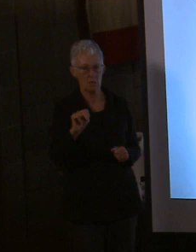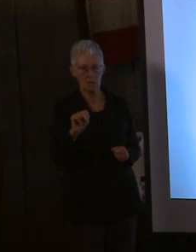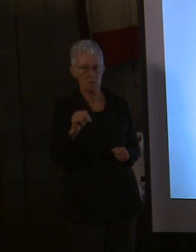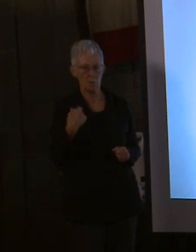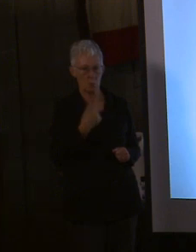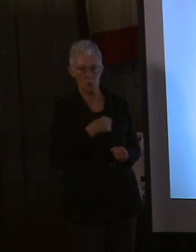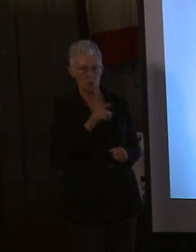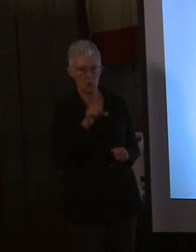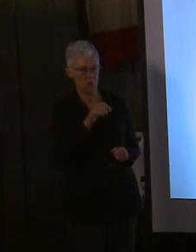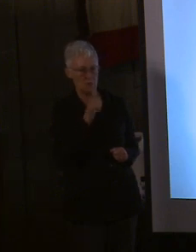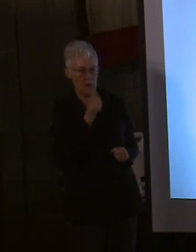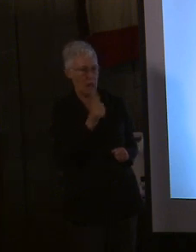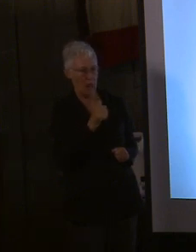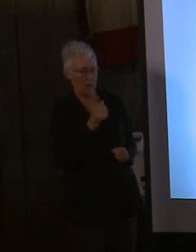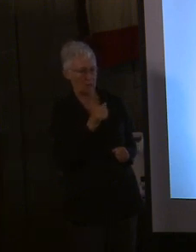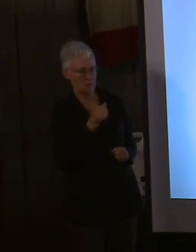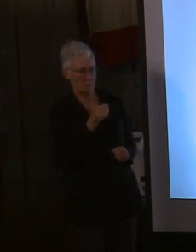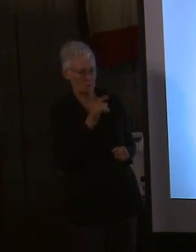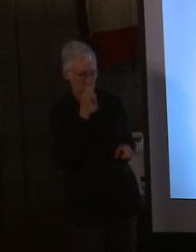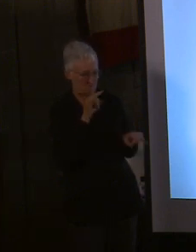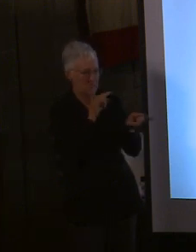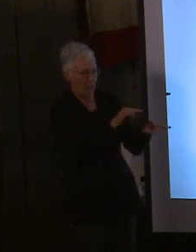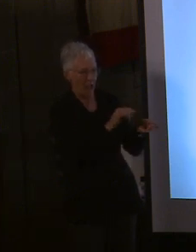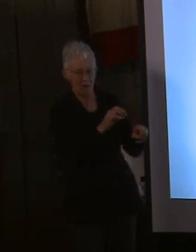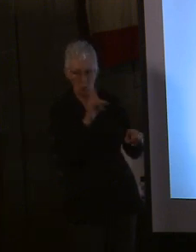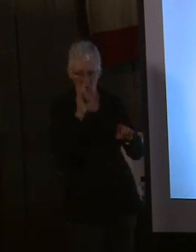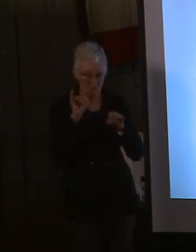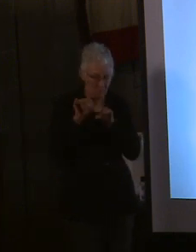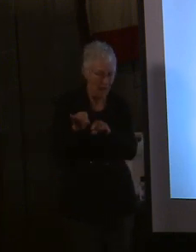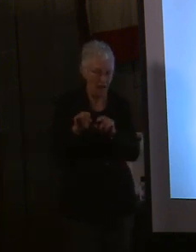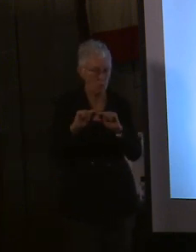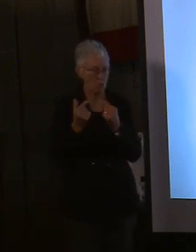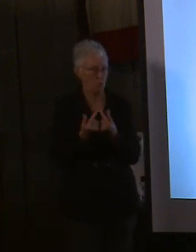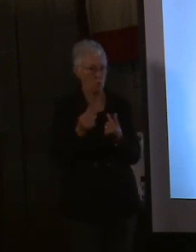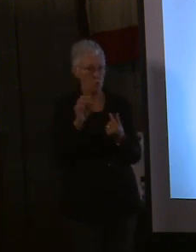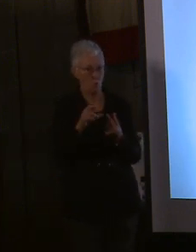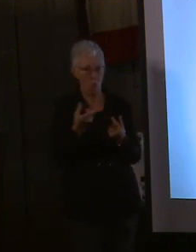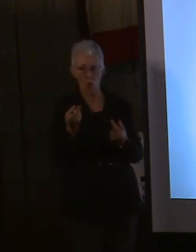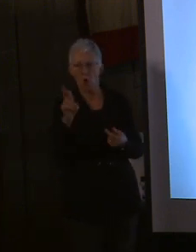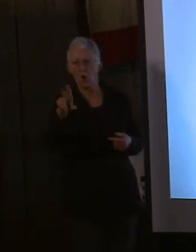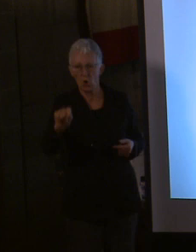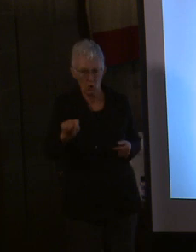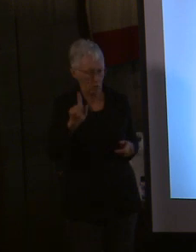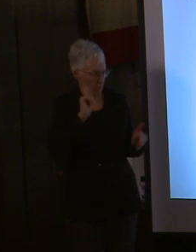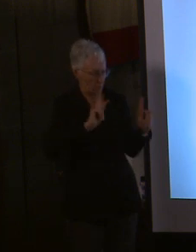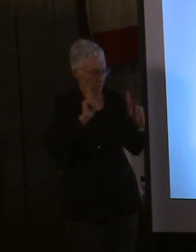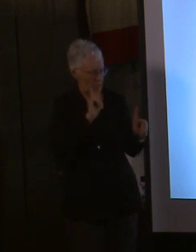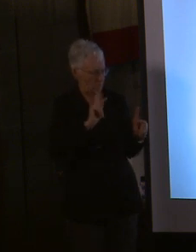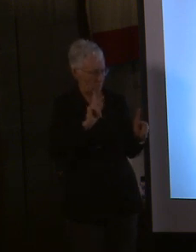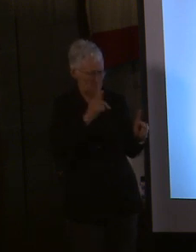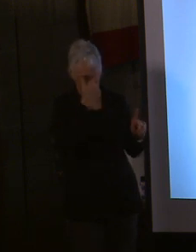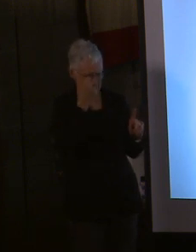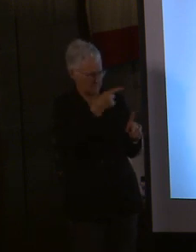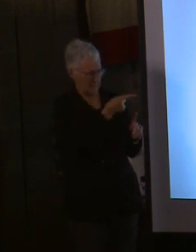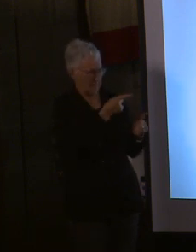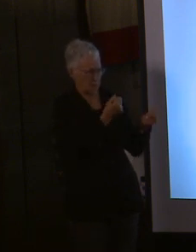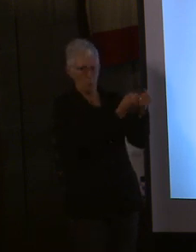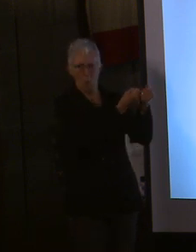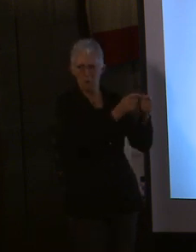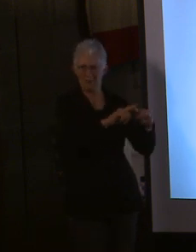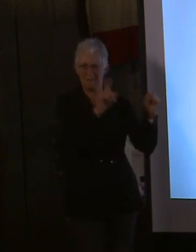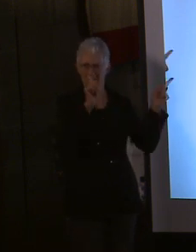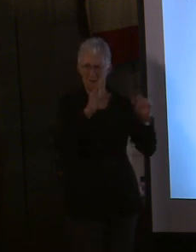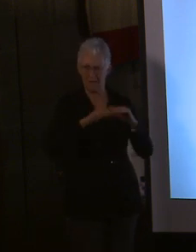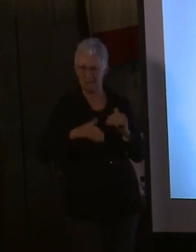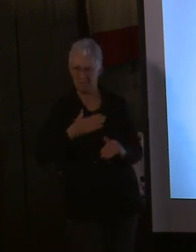targeted or Biden supporters to be targeted, that we can't resort to violence here. This is just completely unacceptable and really anti-American.